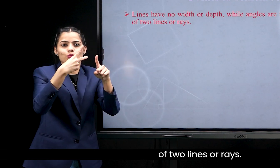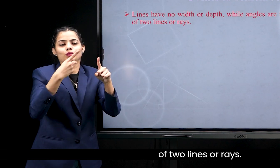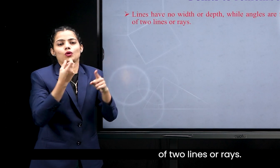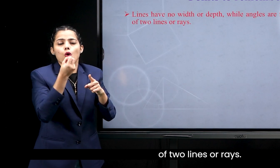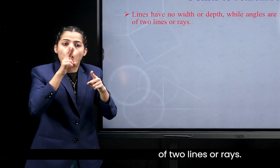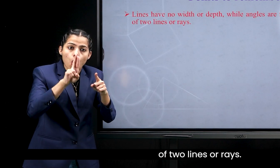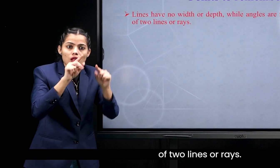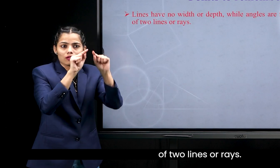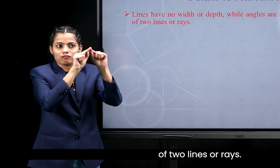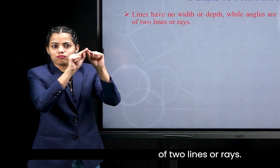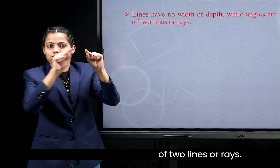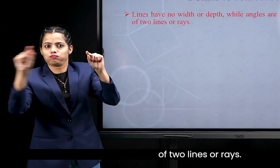rays.